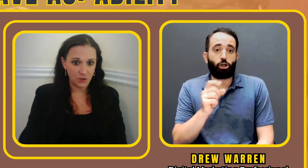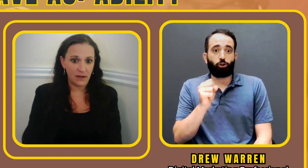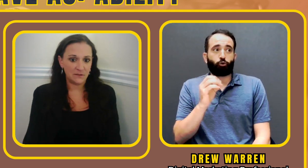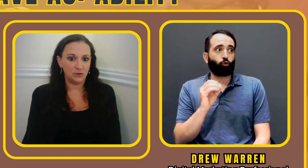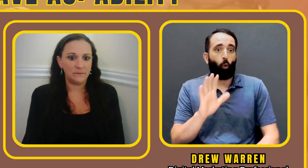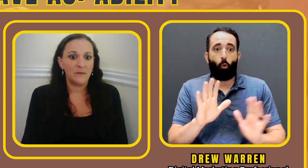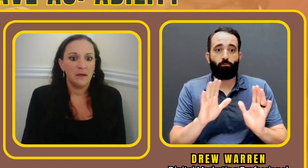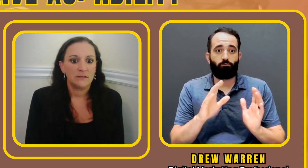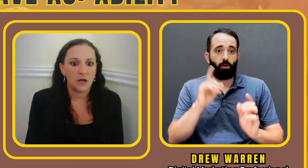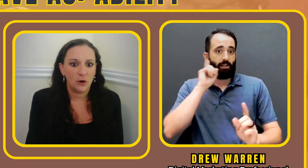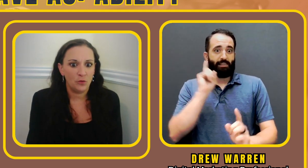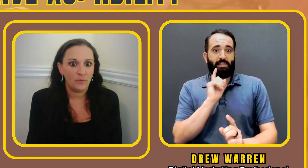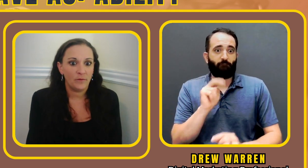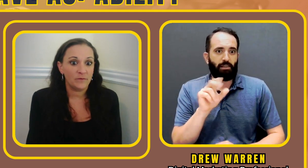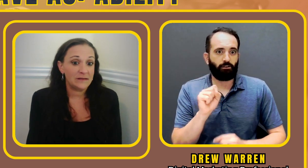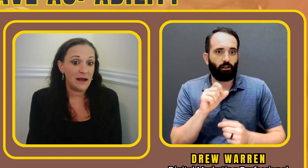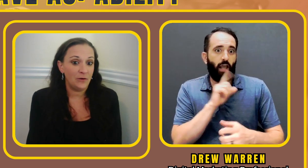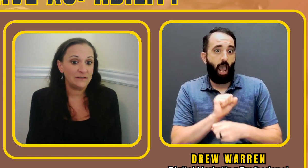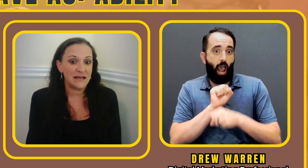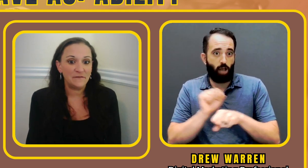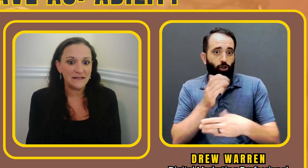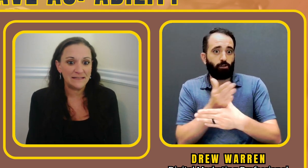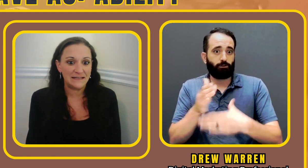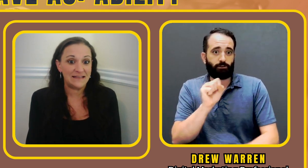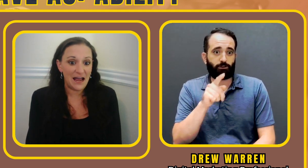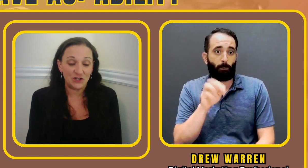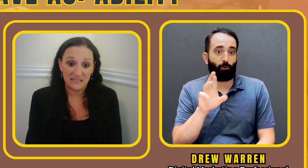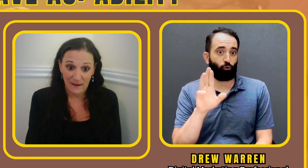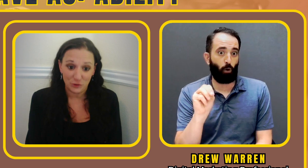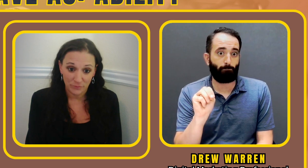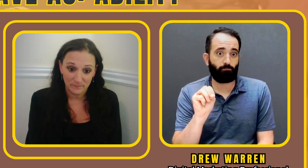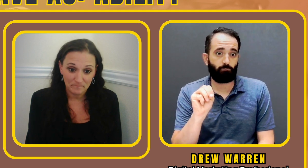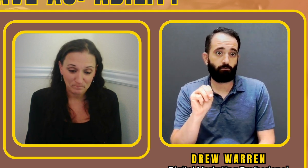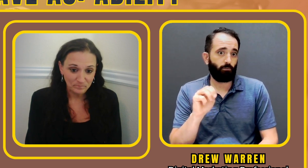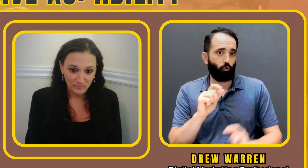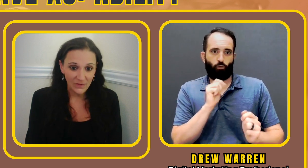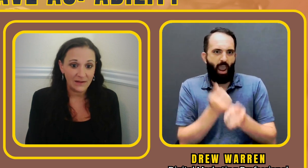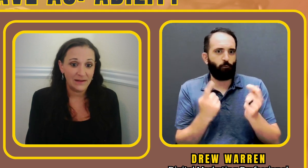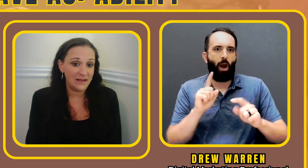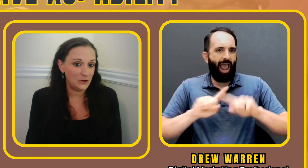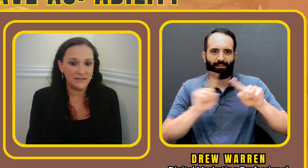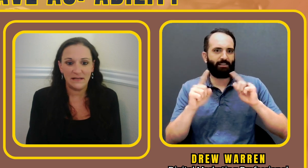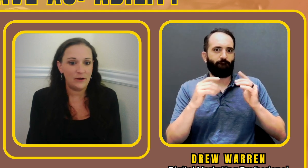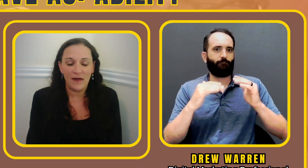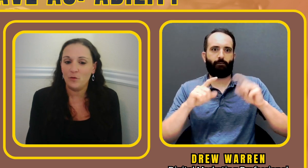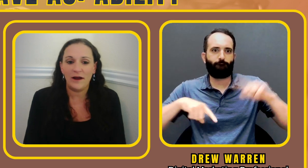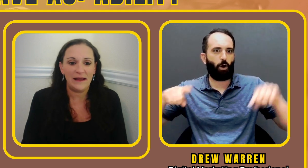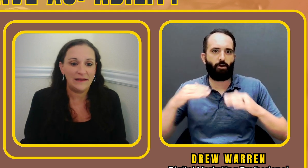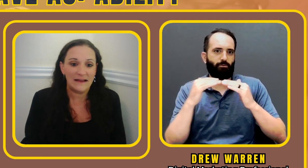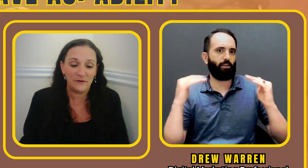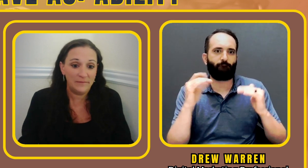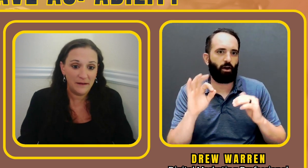Yeah, sure. Absolutely. So now deafness is actually a spectrum. And there is